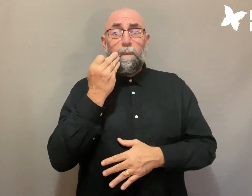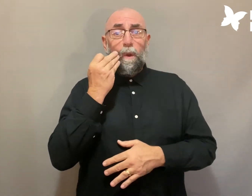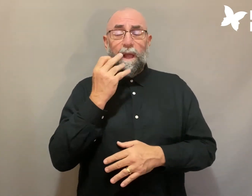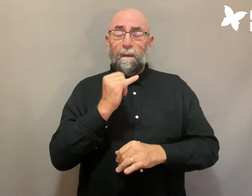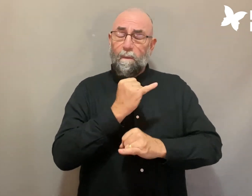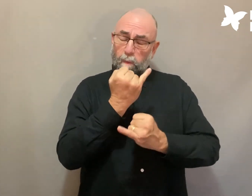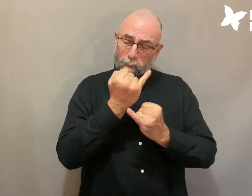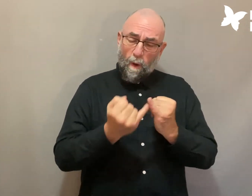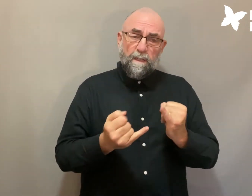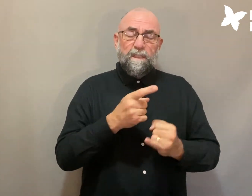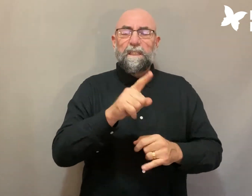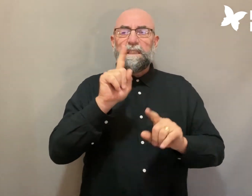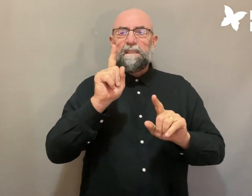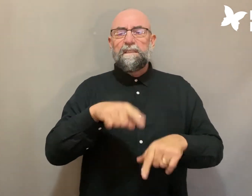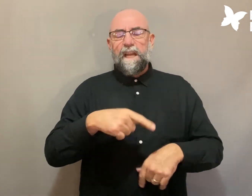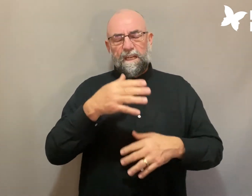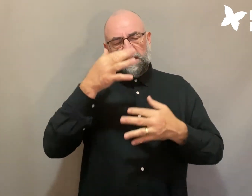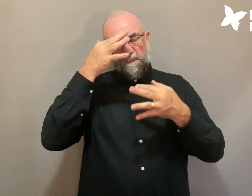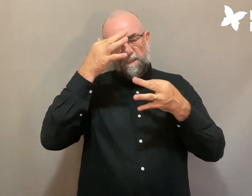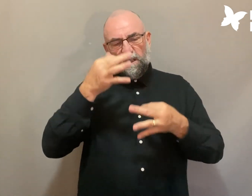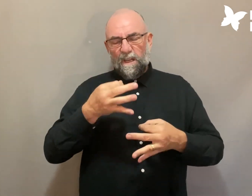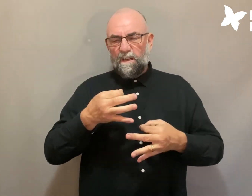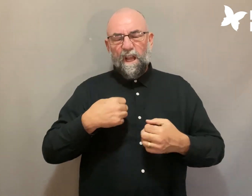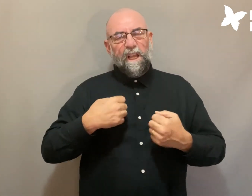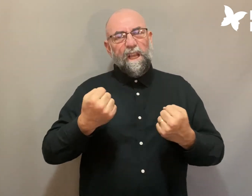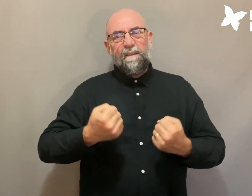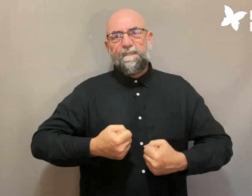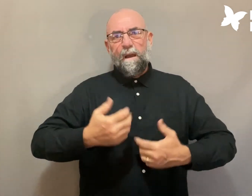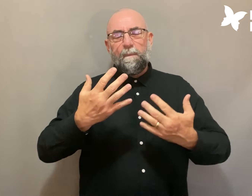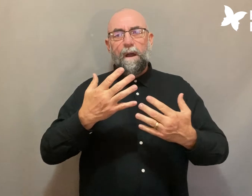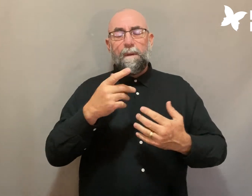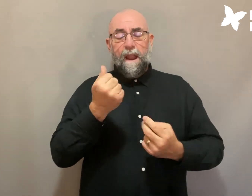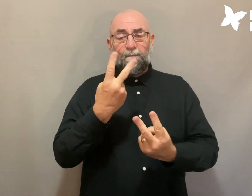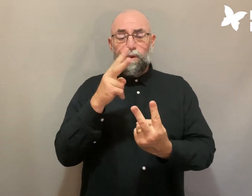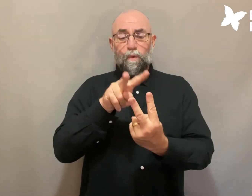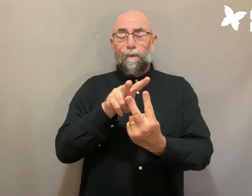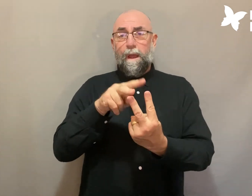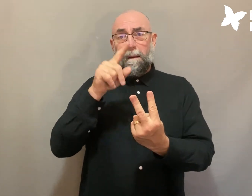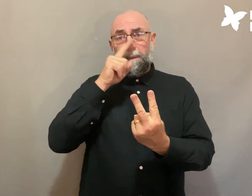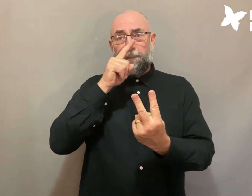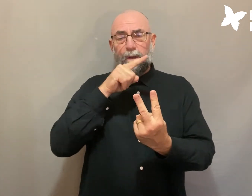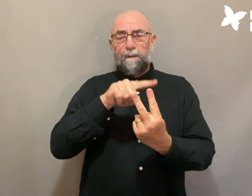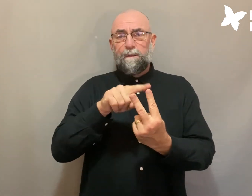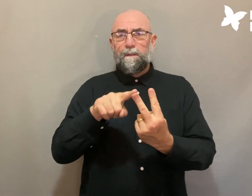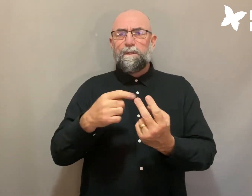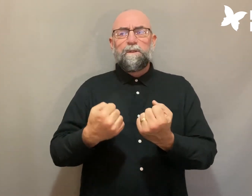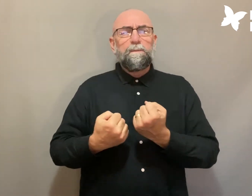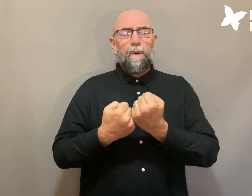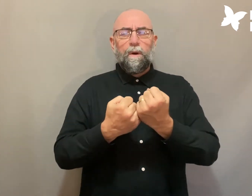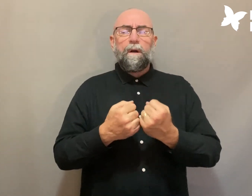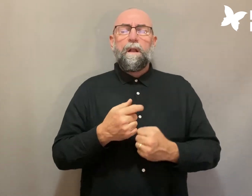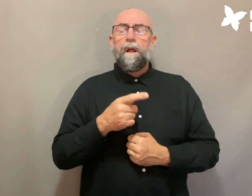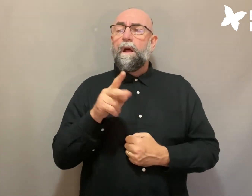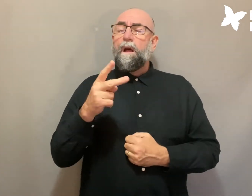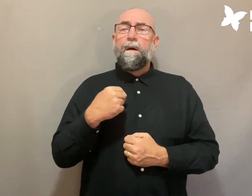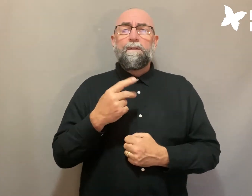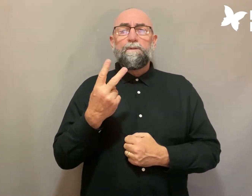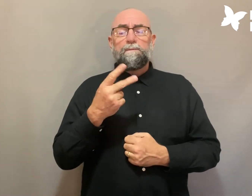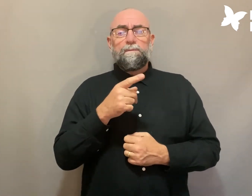she had two pillars of support at home. And throughout everything, I've had two of the most special people in my